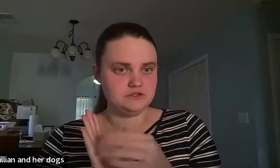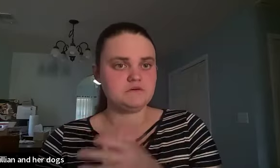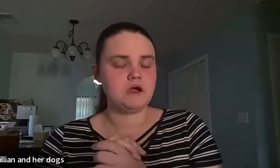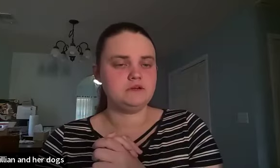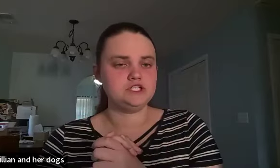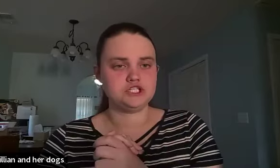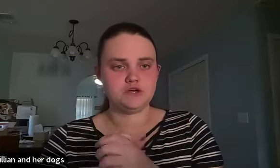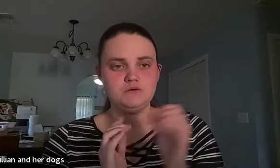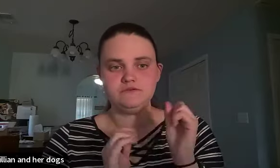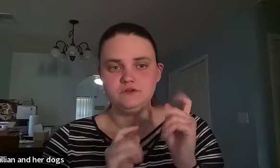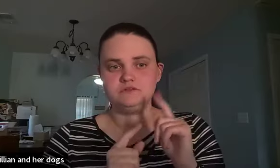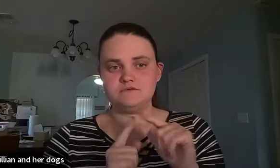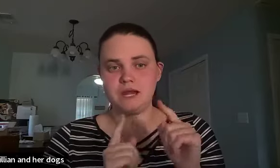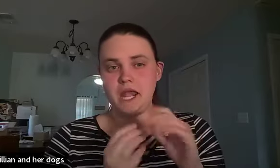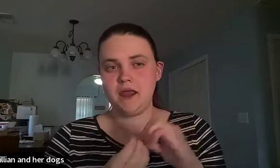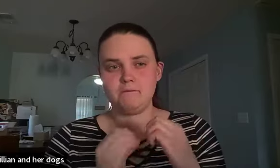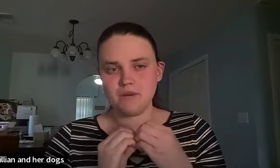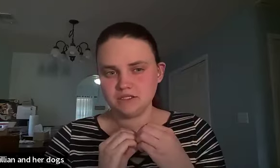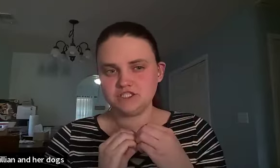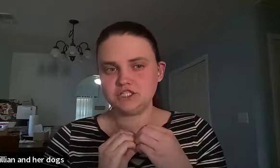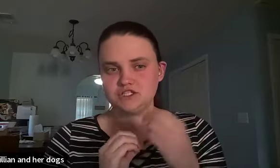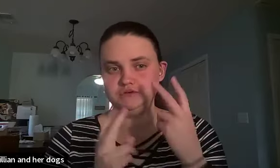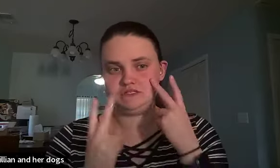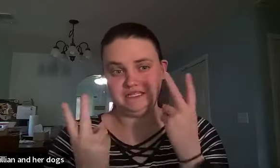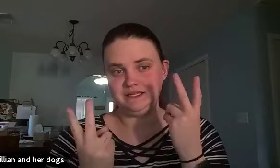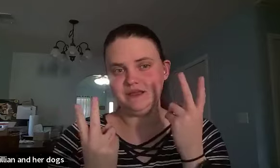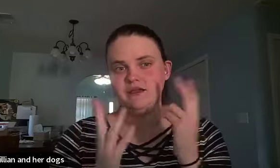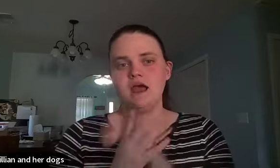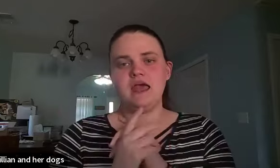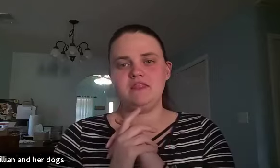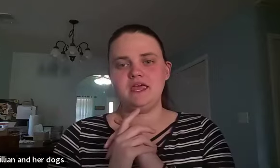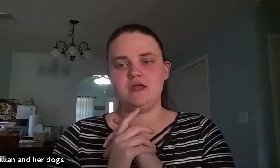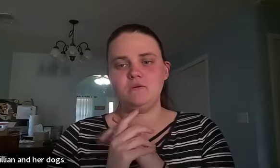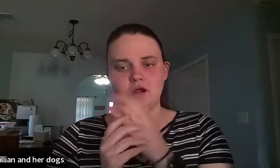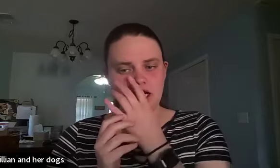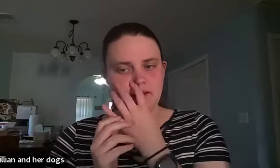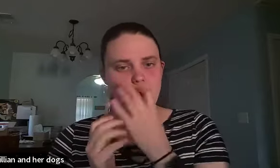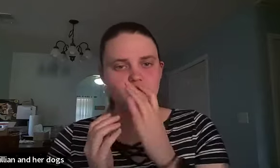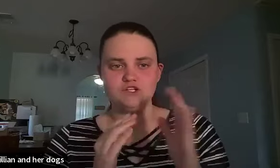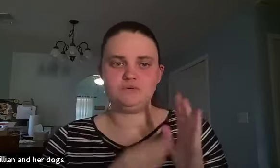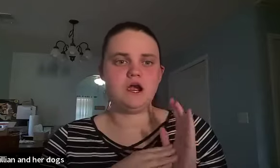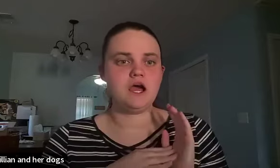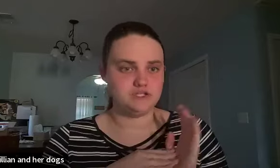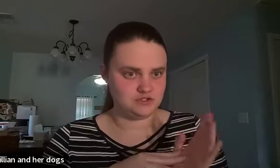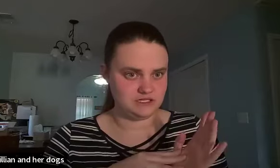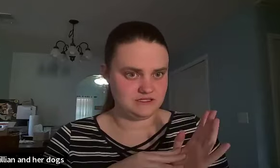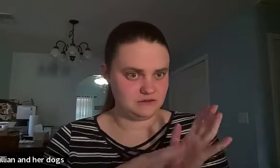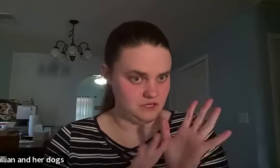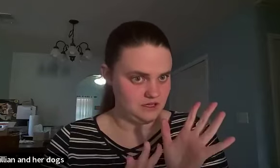pattern. So I'm going to just show you a few different numbers just so you see. And then we're going to move on to our hundreds.